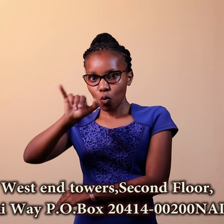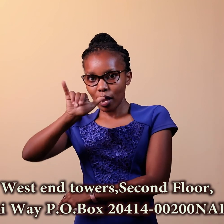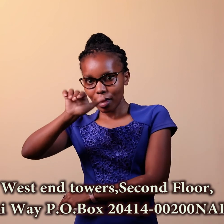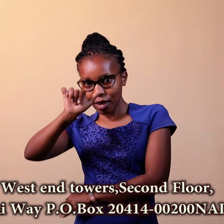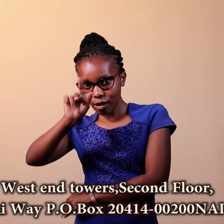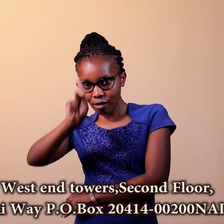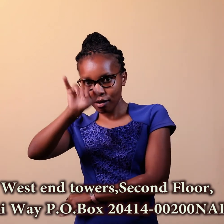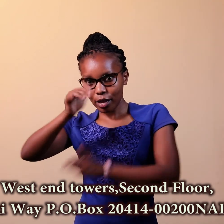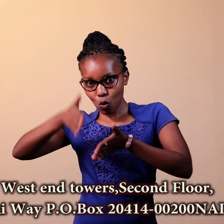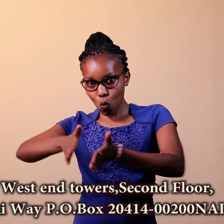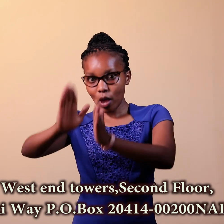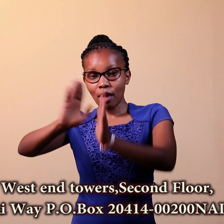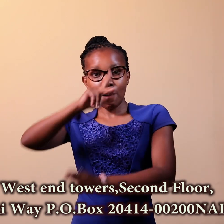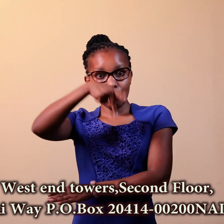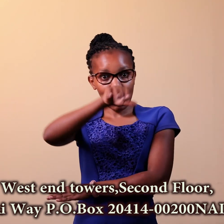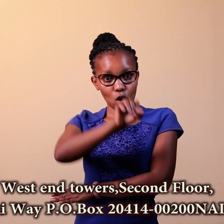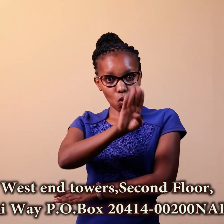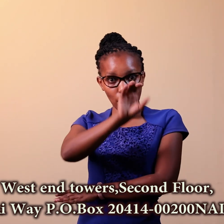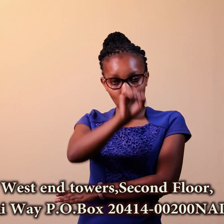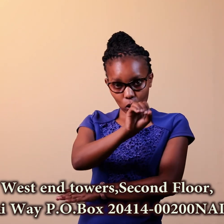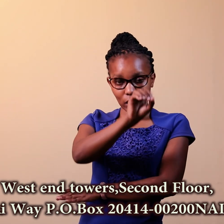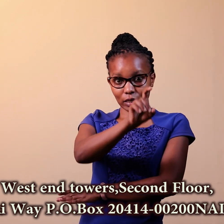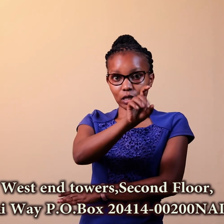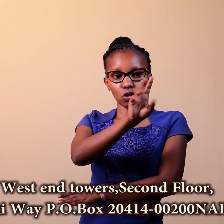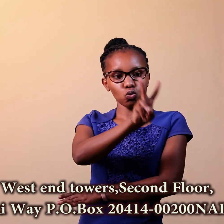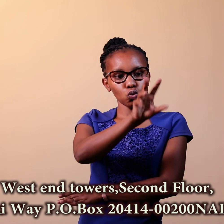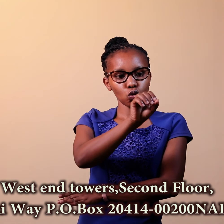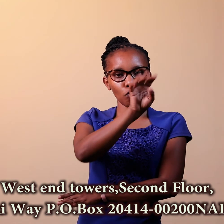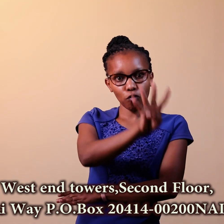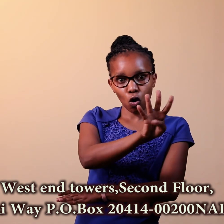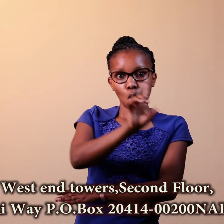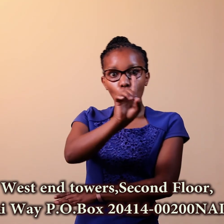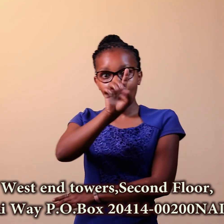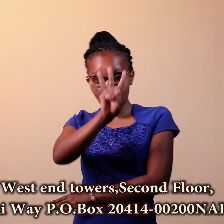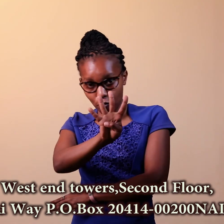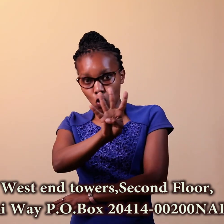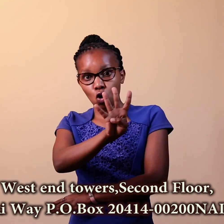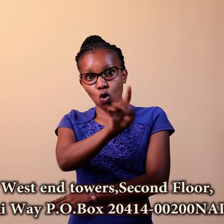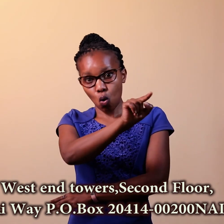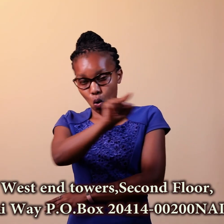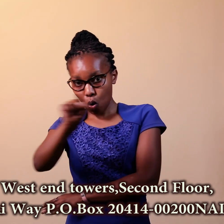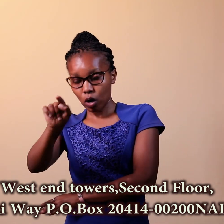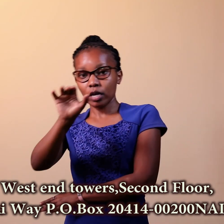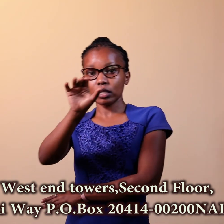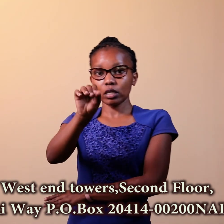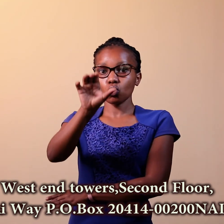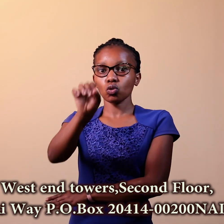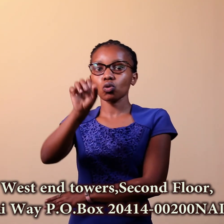P.O. Box. 20414. Code 00200.